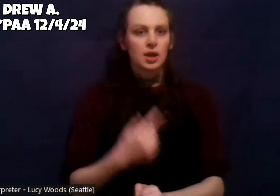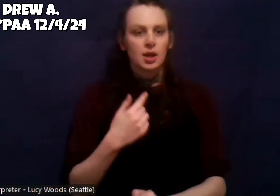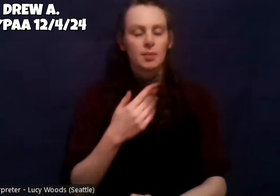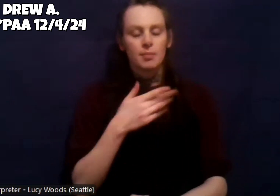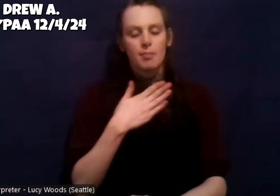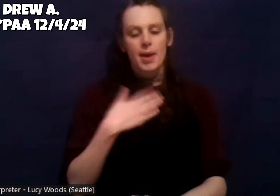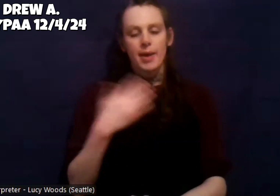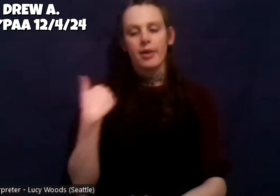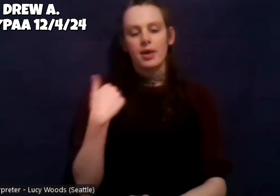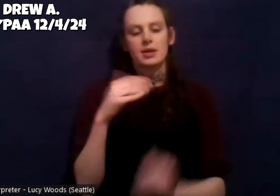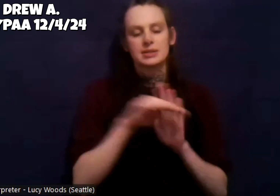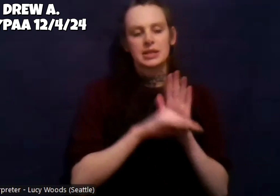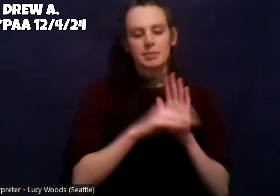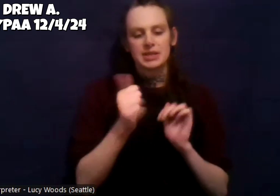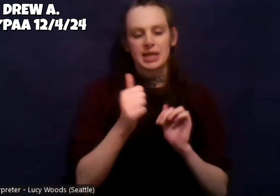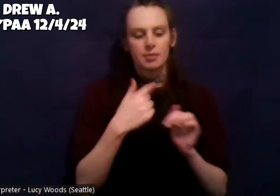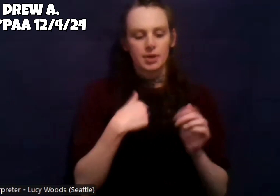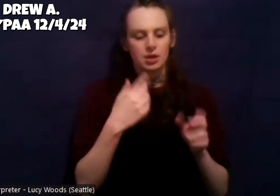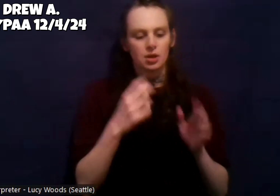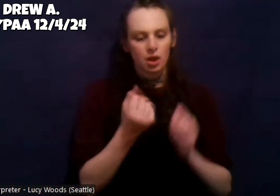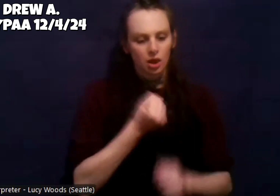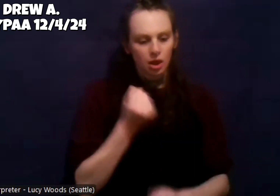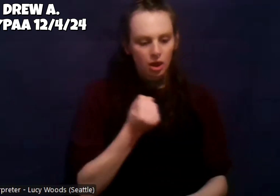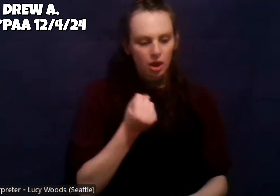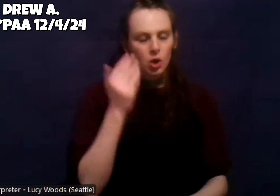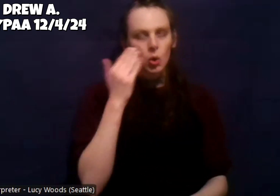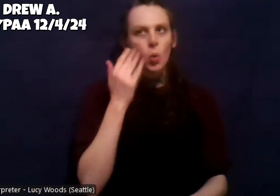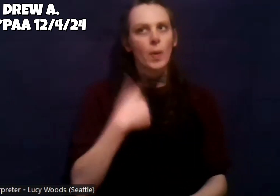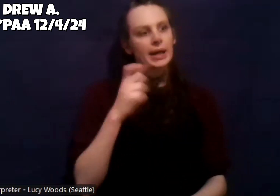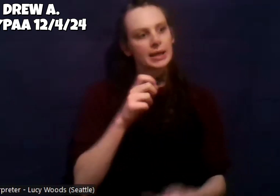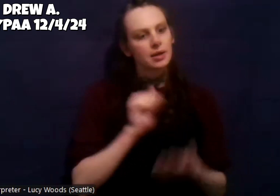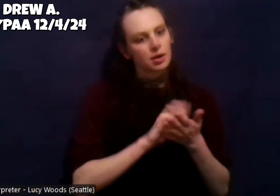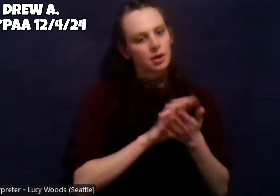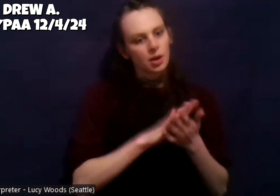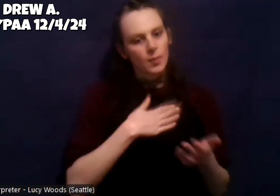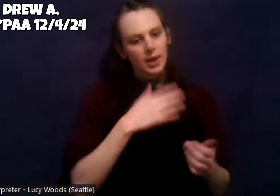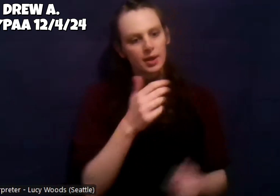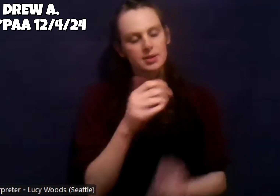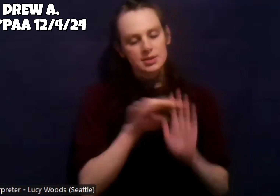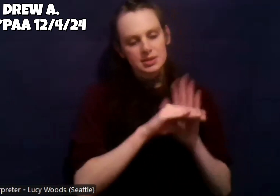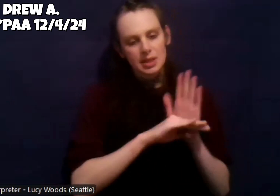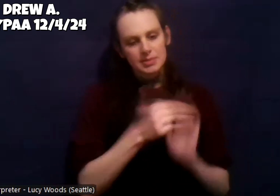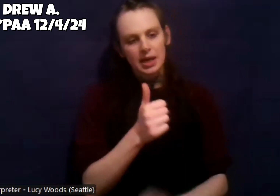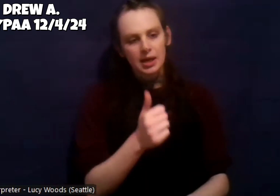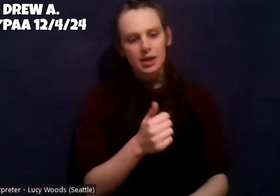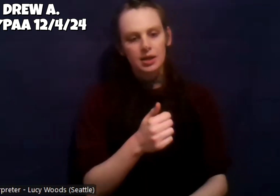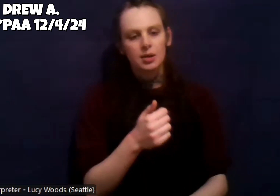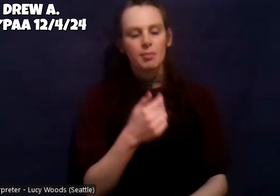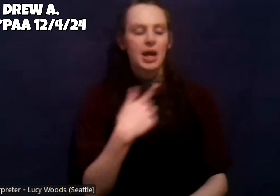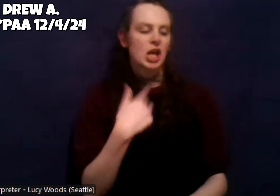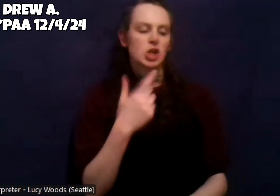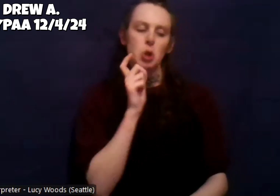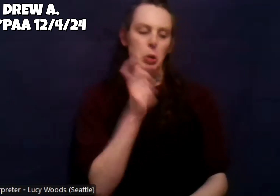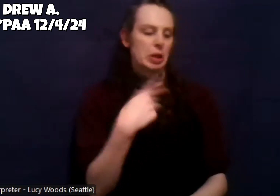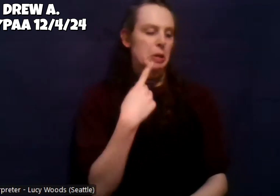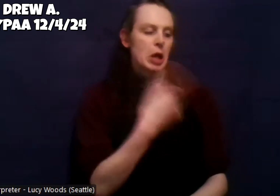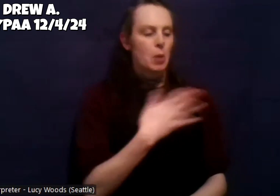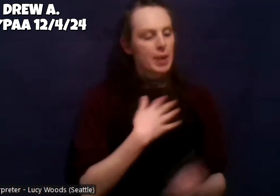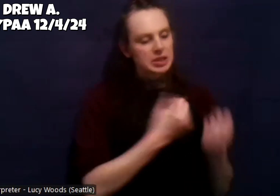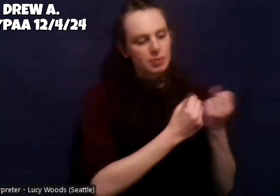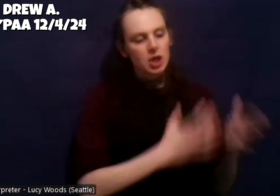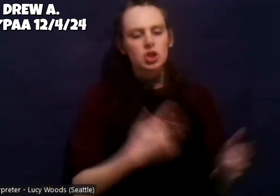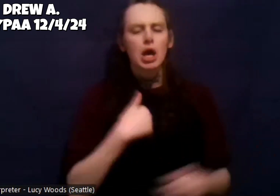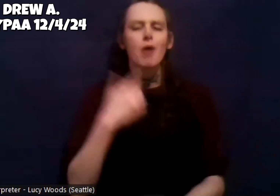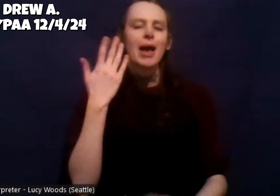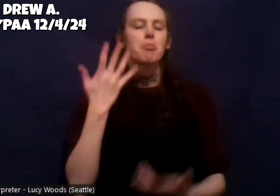would go weeks without like knowing I need to write the 10, but not wanting to tell my sponsor because I was like, oh, I already know what he's gonna say. Like rationalizing to